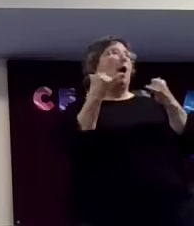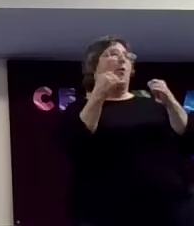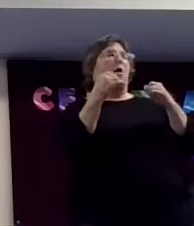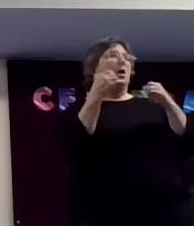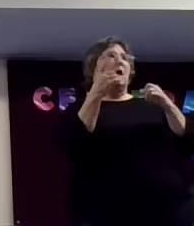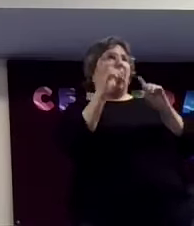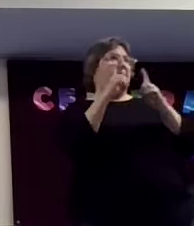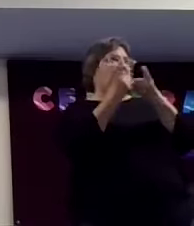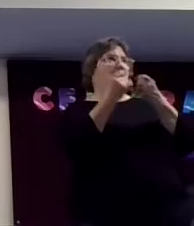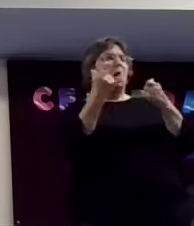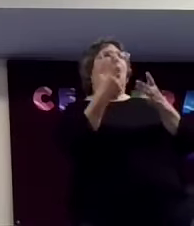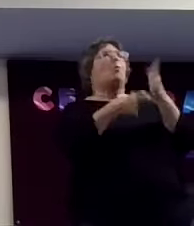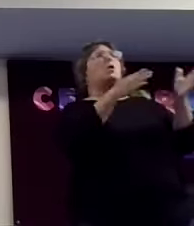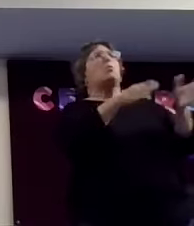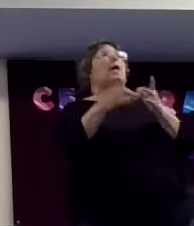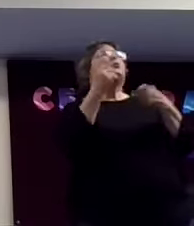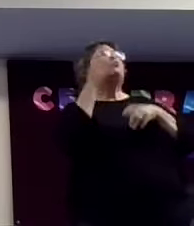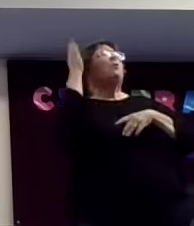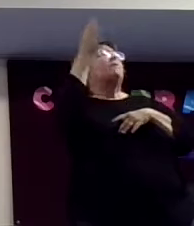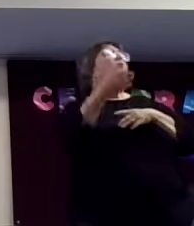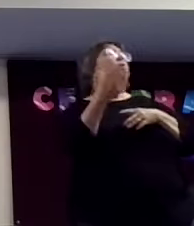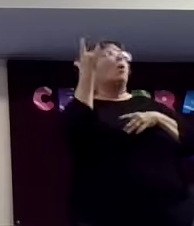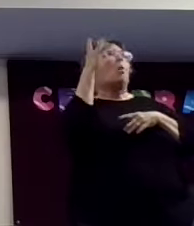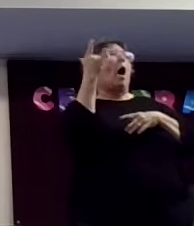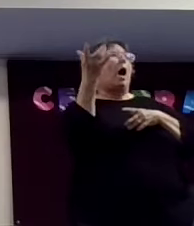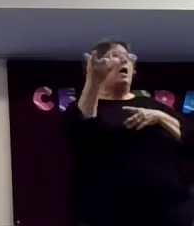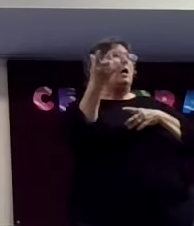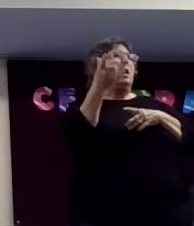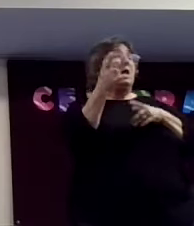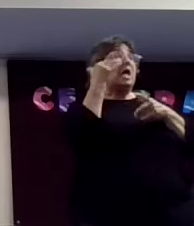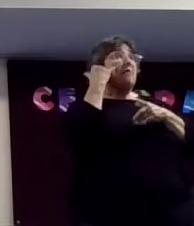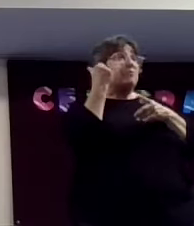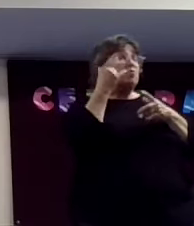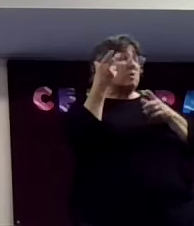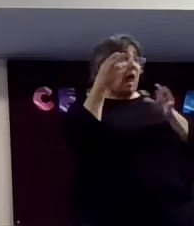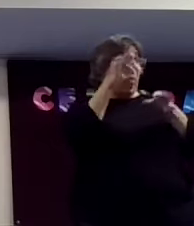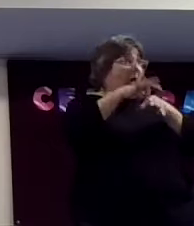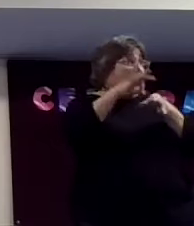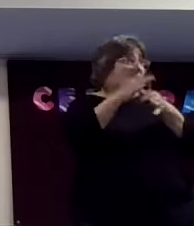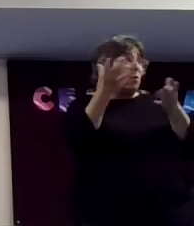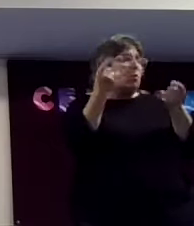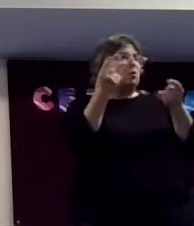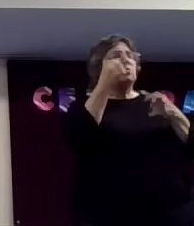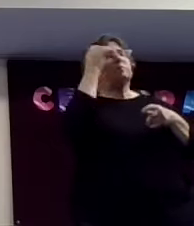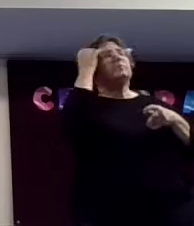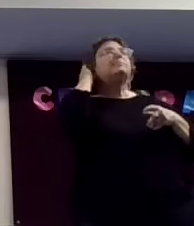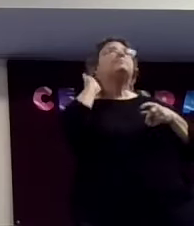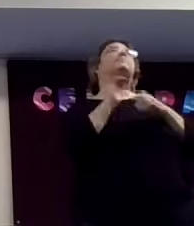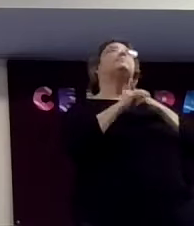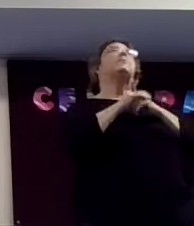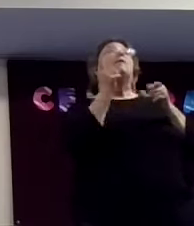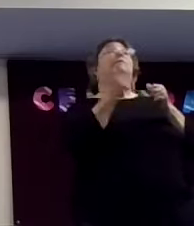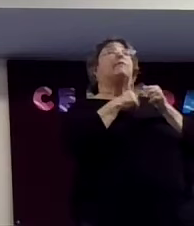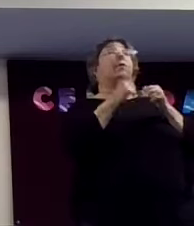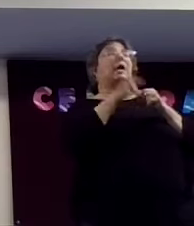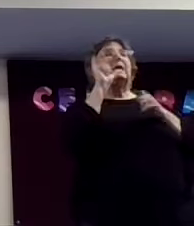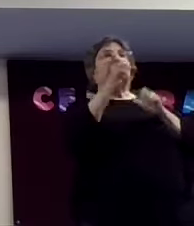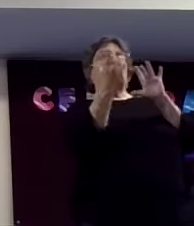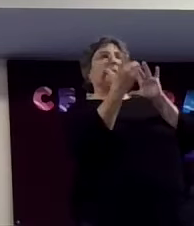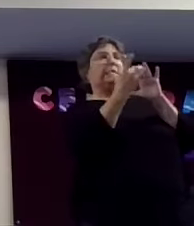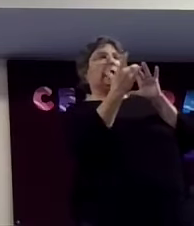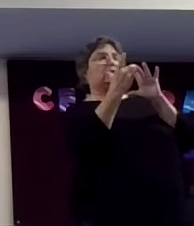in office right now. So what do you plan to do? Why are you being in office? Okay, I plan to, first of all, stay